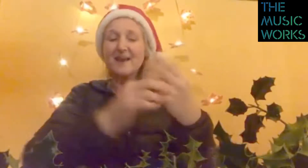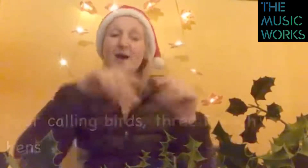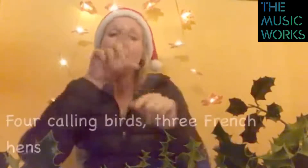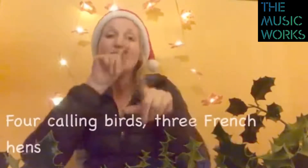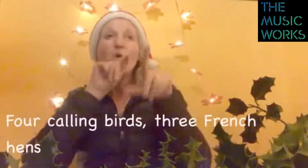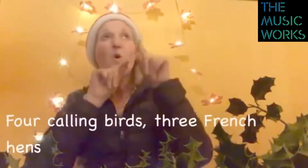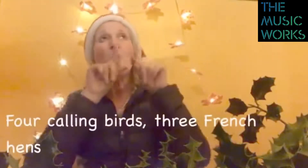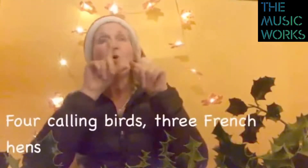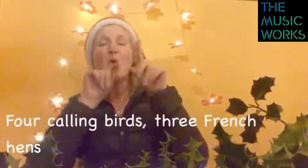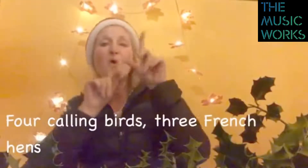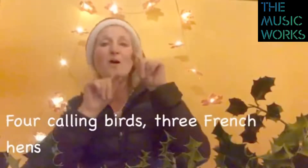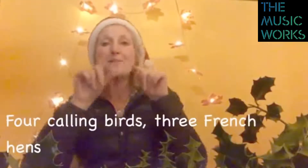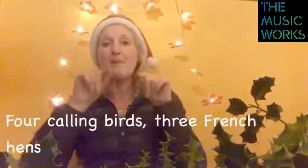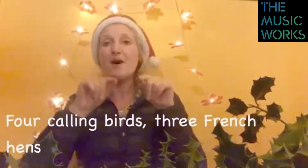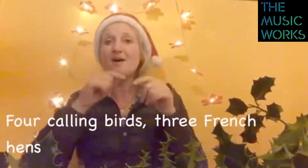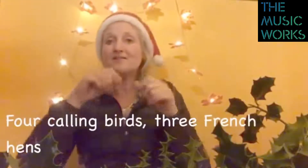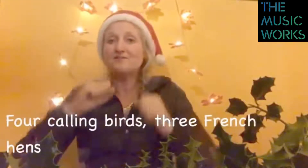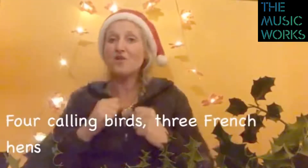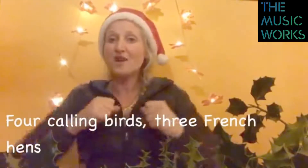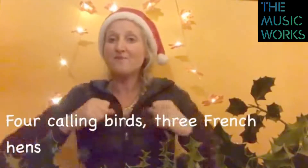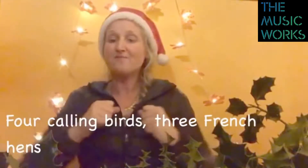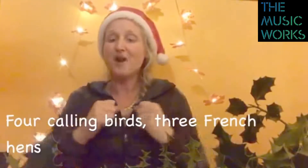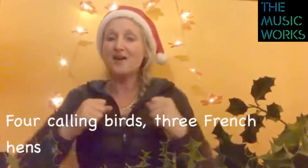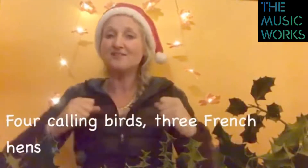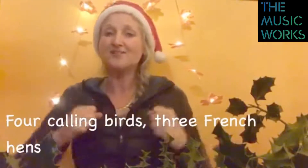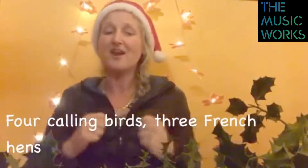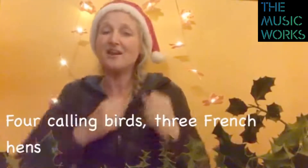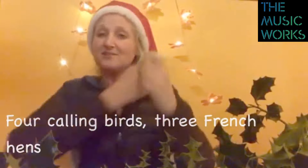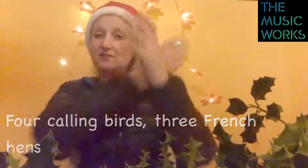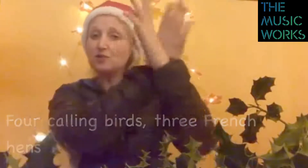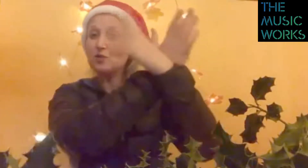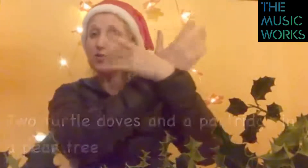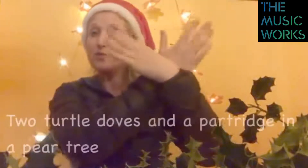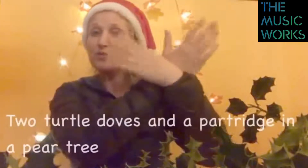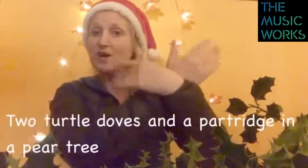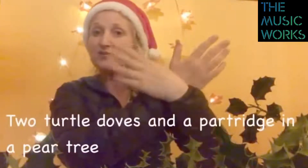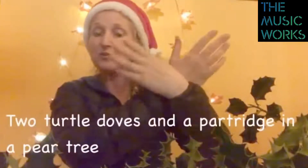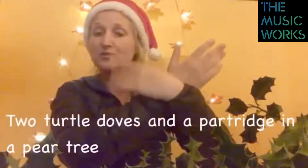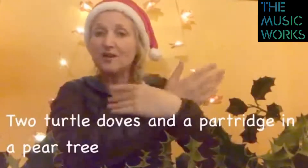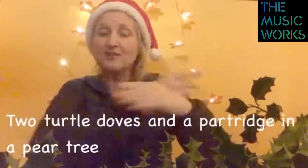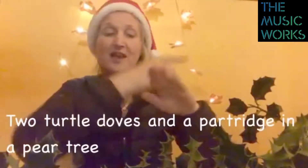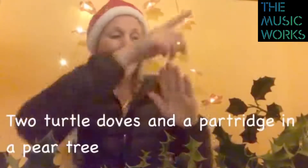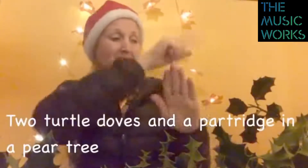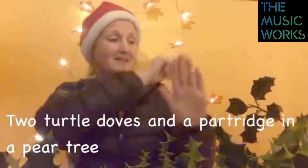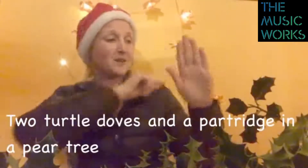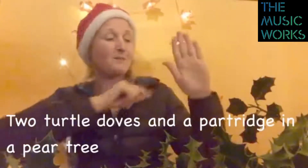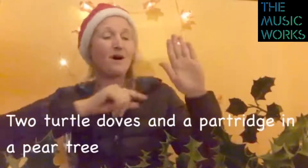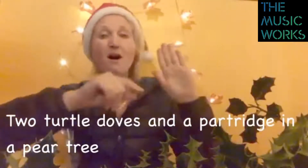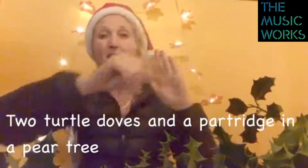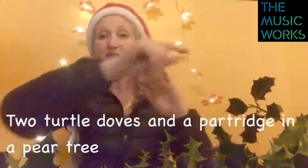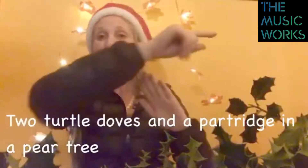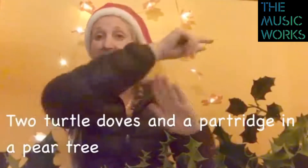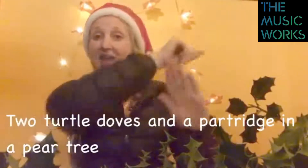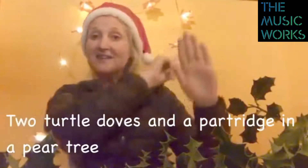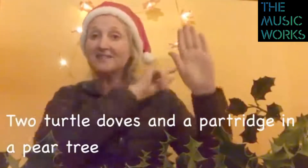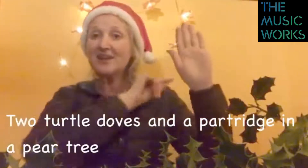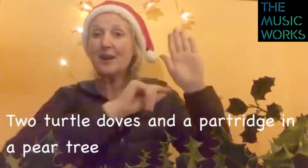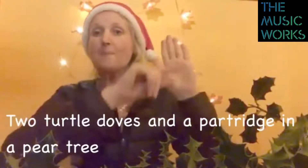rings, four calling birds, three French hens, two turtle doves, and a partridge in a